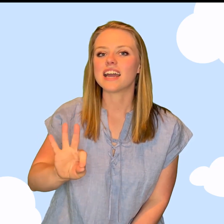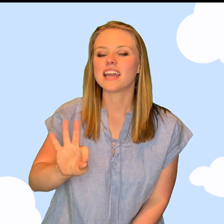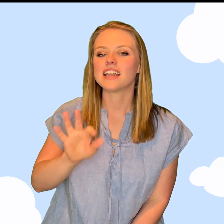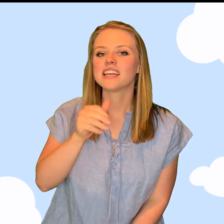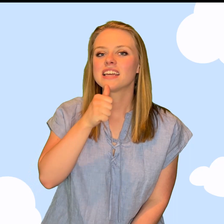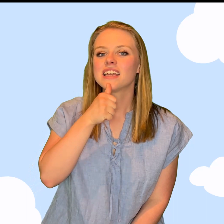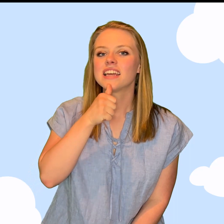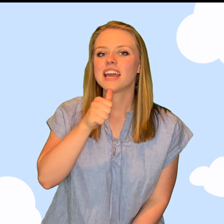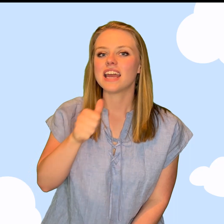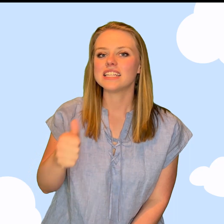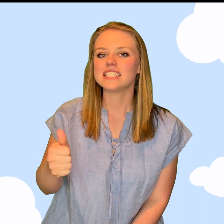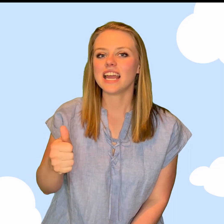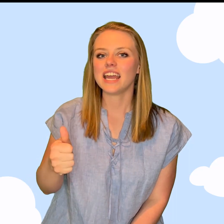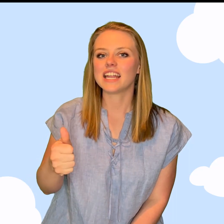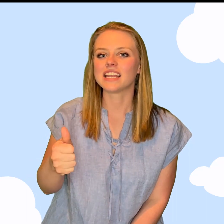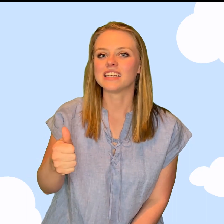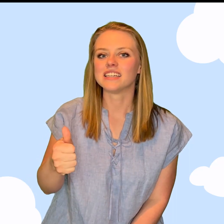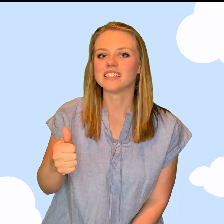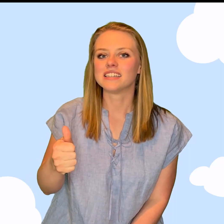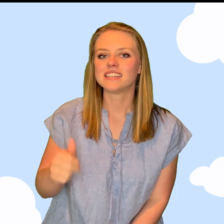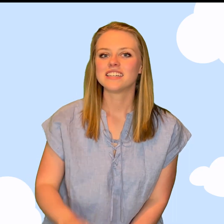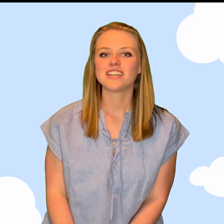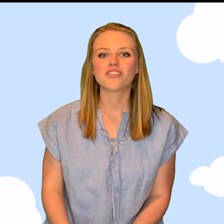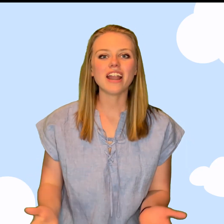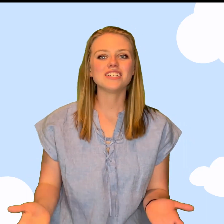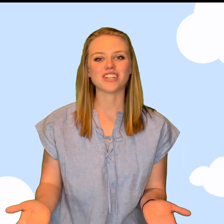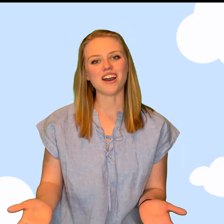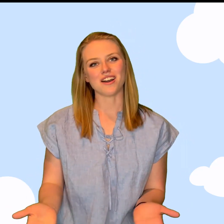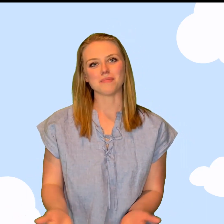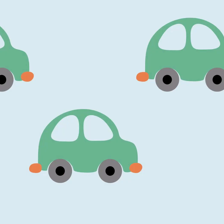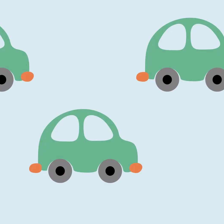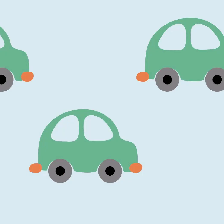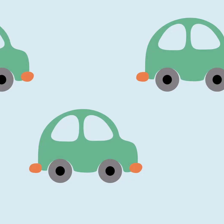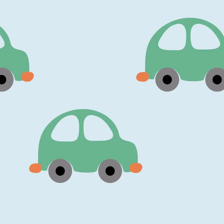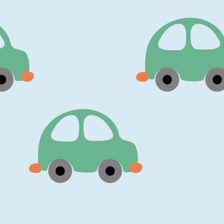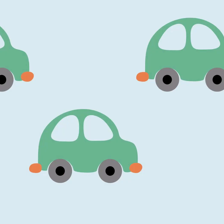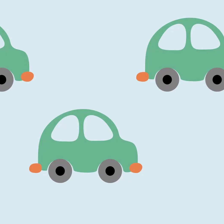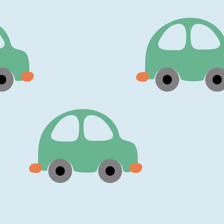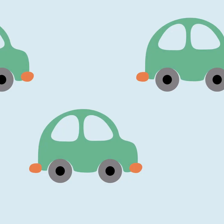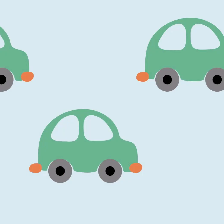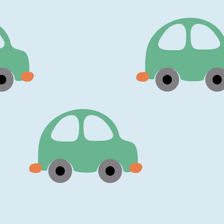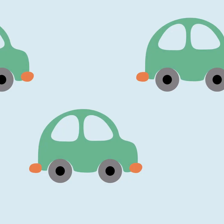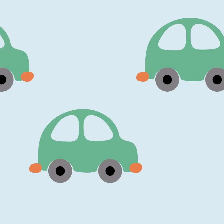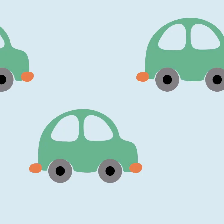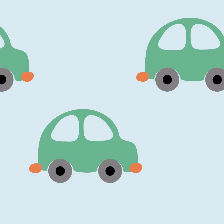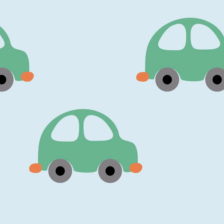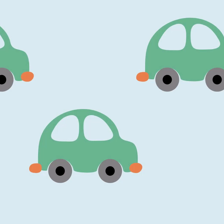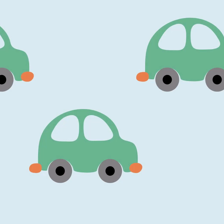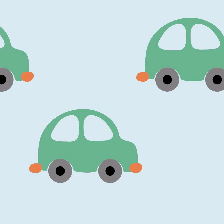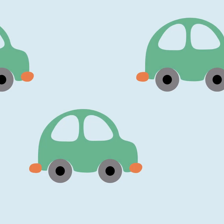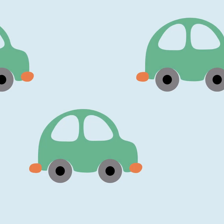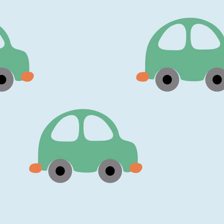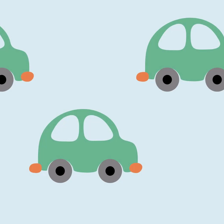9, and 10. Great job! How many cars do you see?